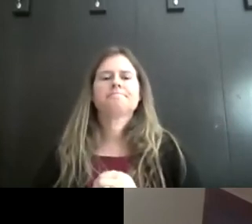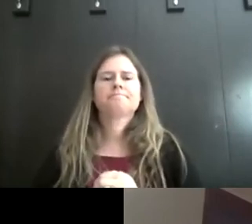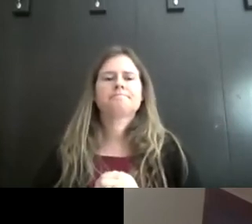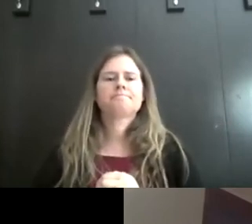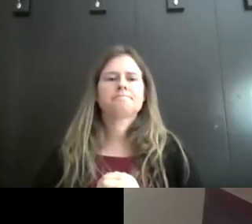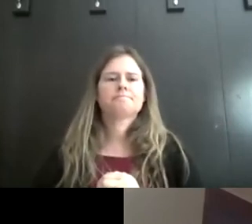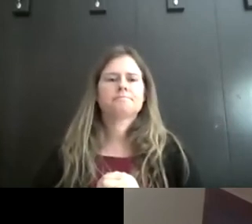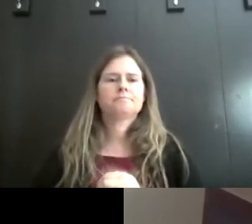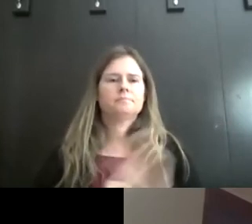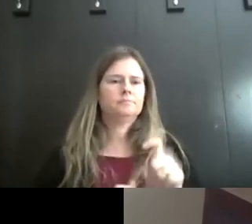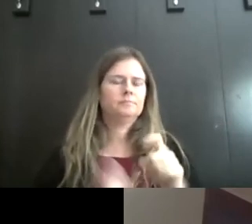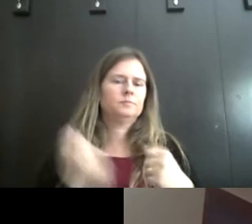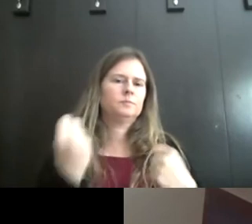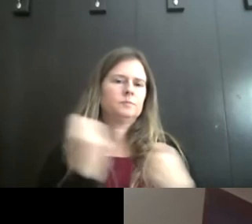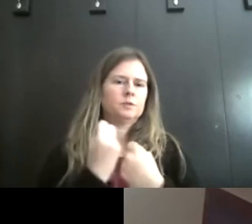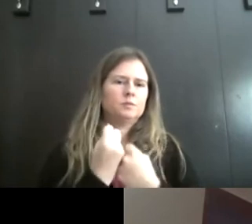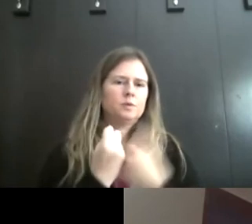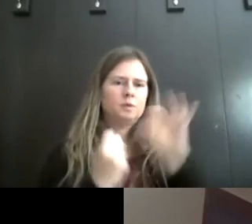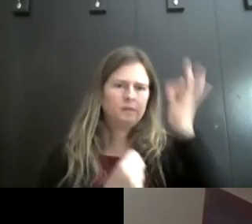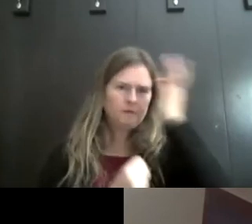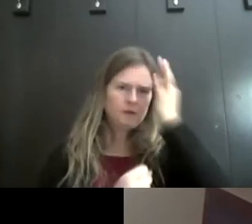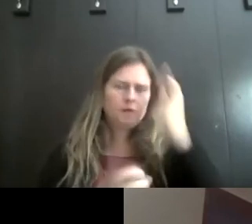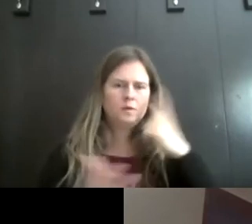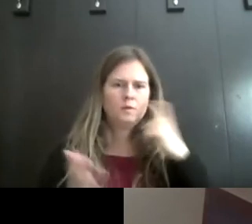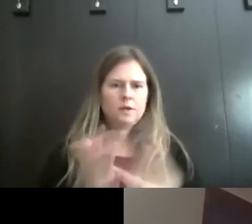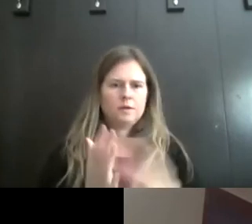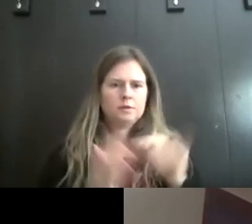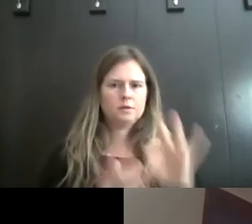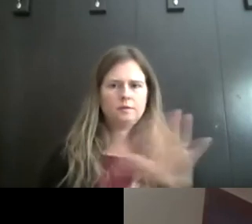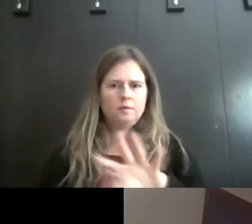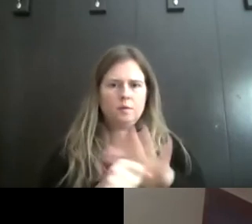they should support the federal recognition of local tribes.